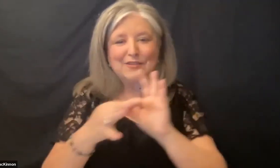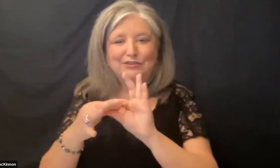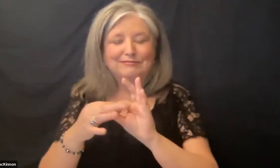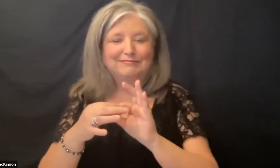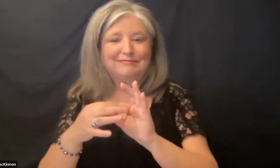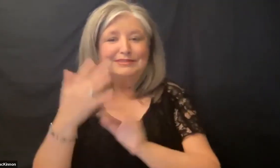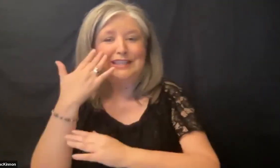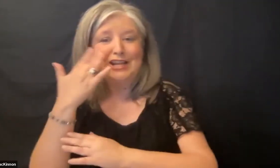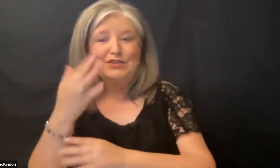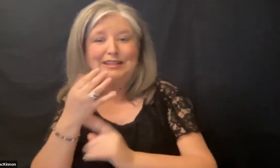tonight.